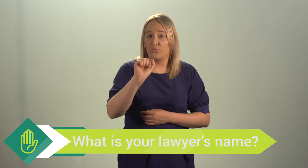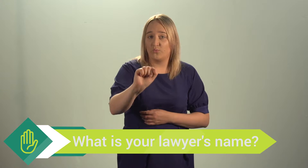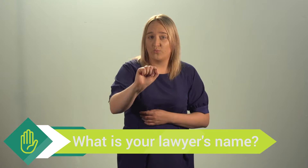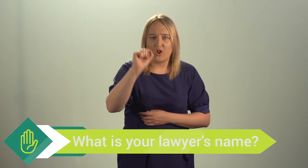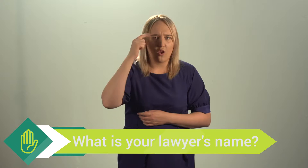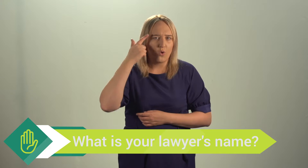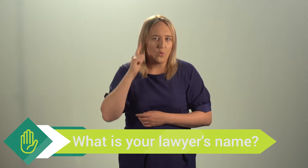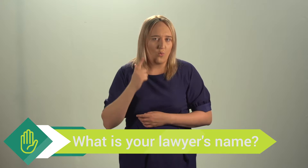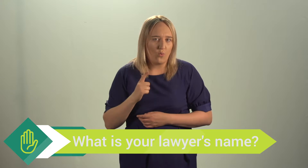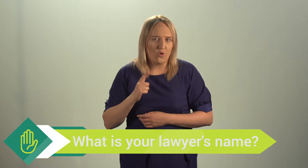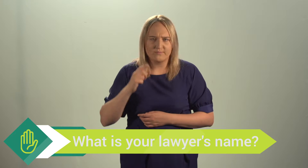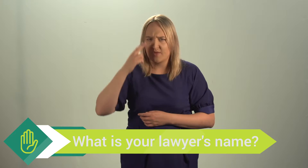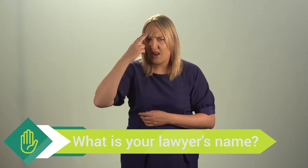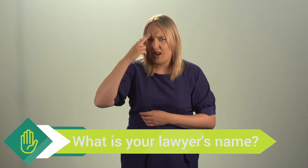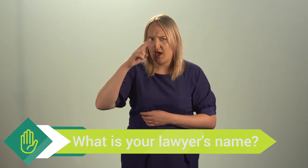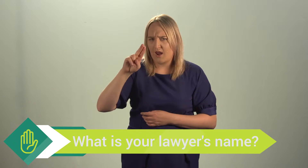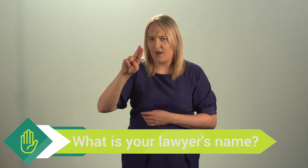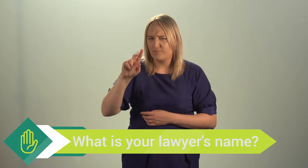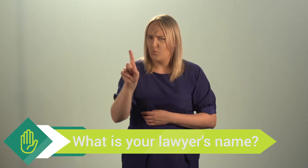What is your lawyer's name?